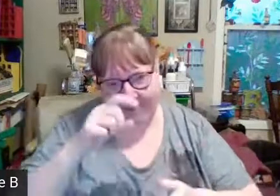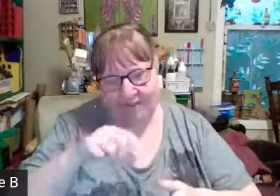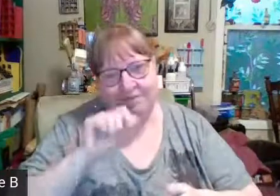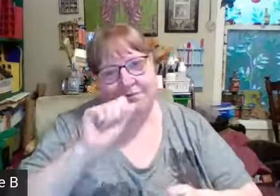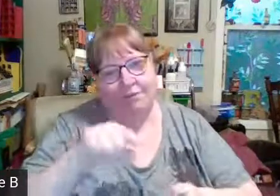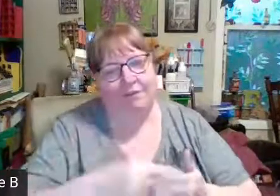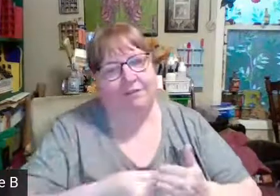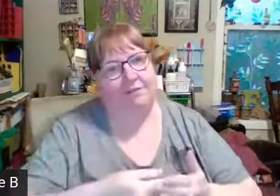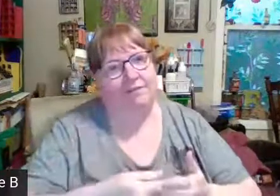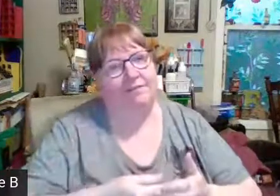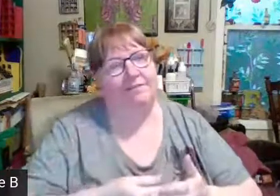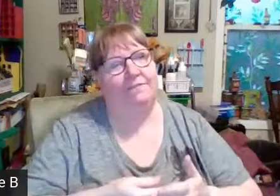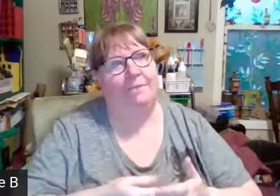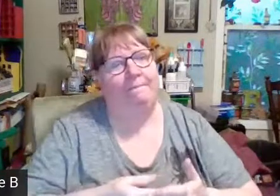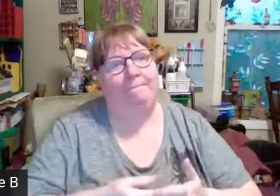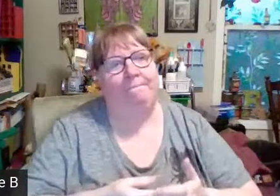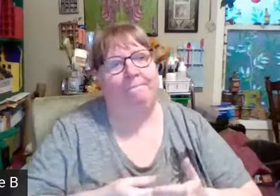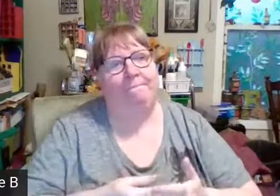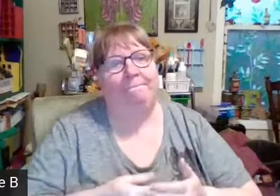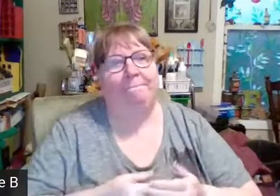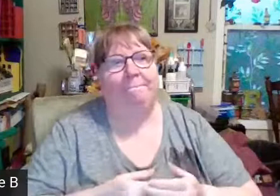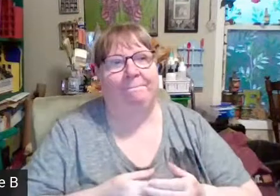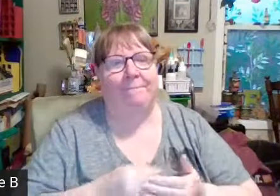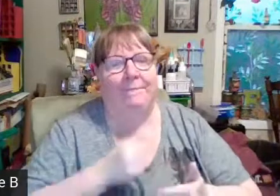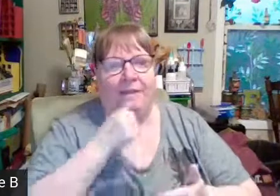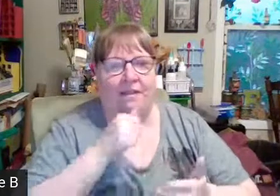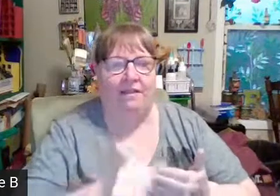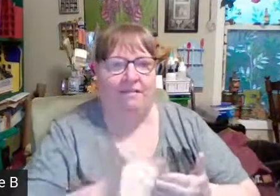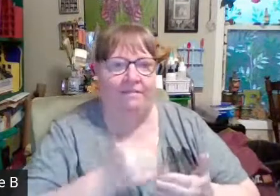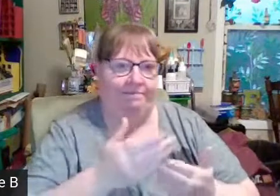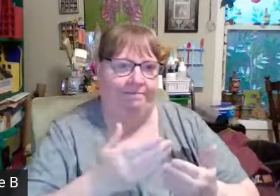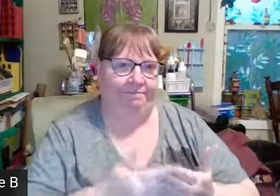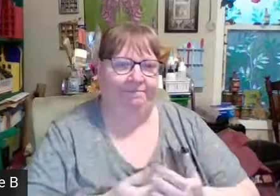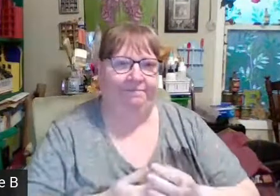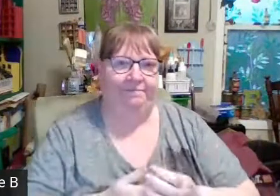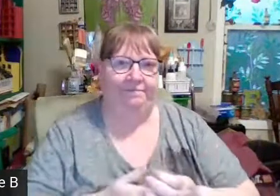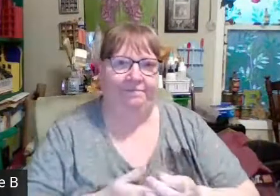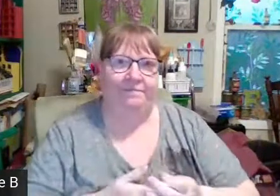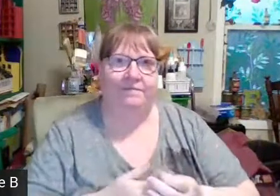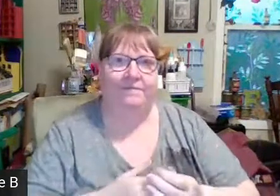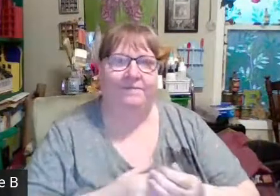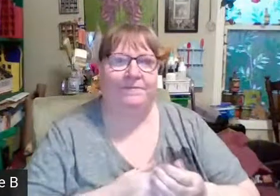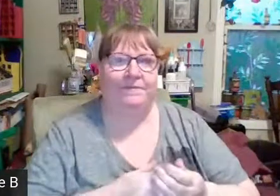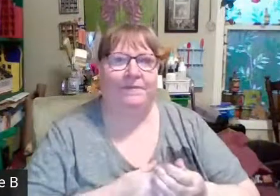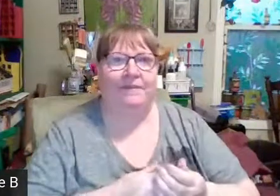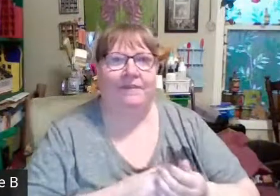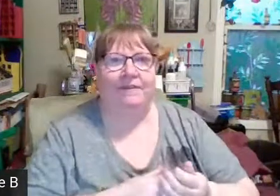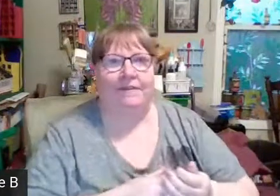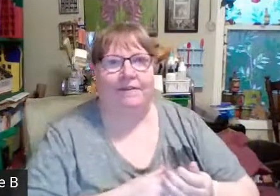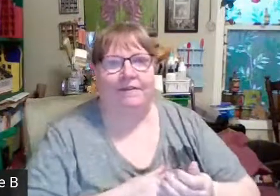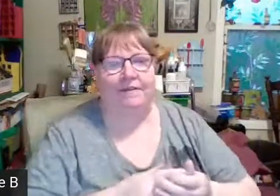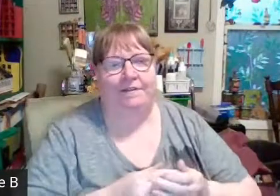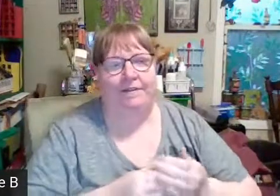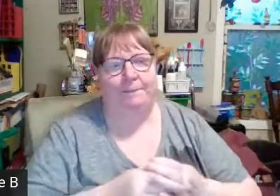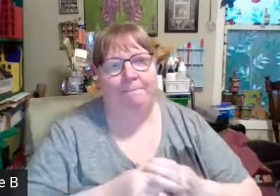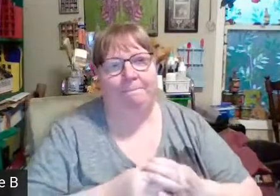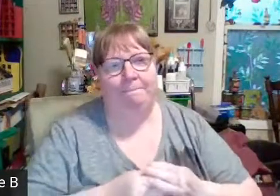yes, if you're brand new to Defy, you'll feel like the last few months have been an overload. And honestly, it is. This is